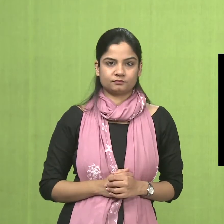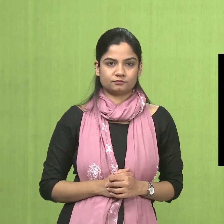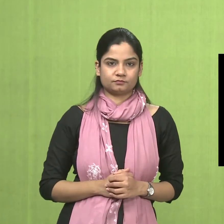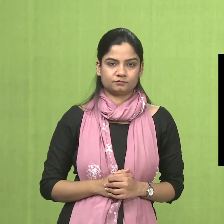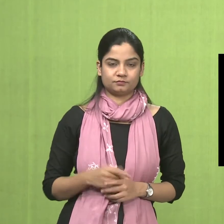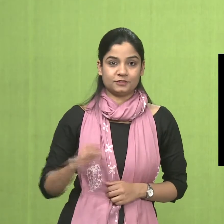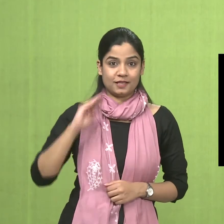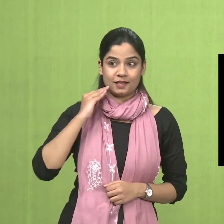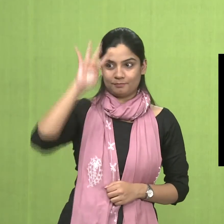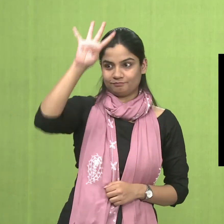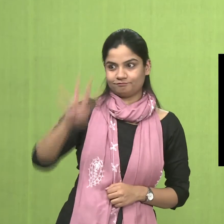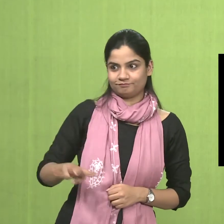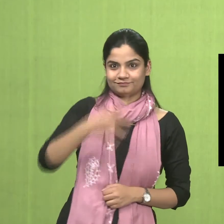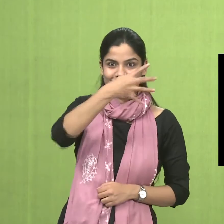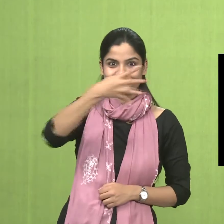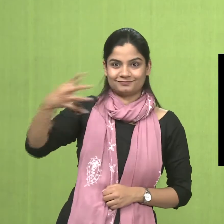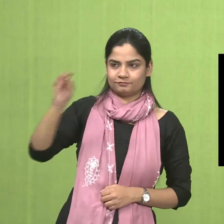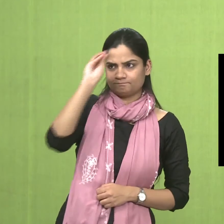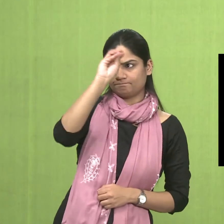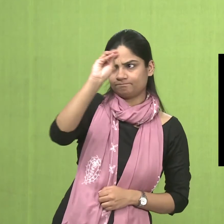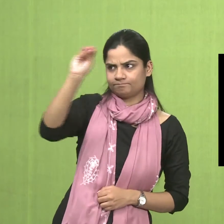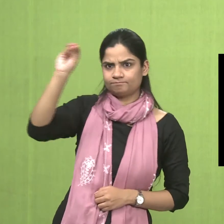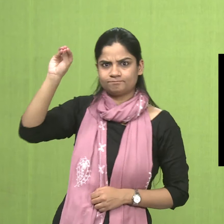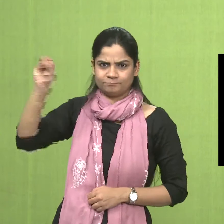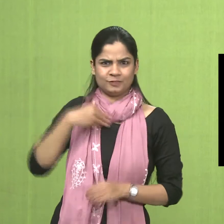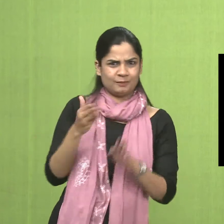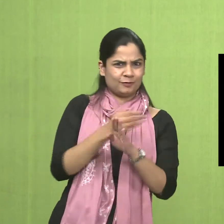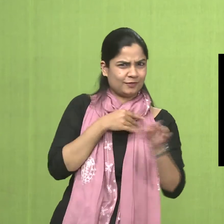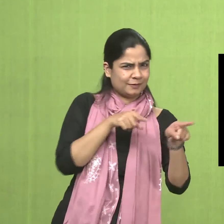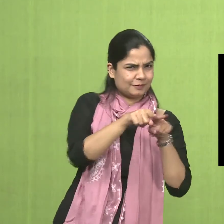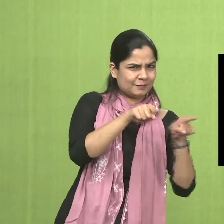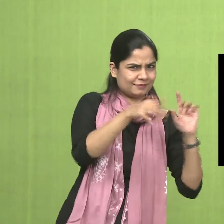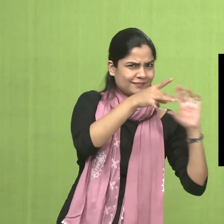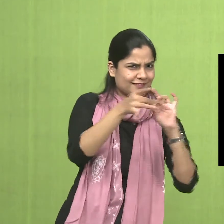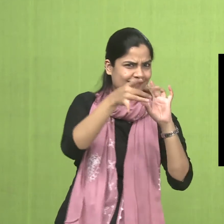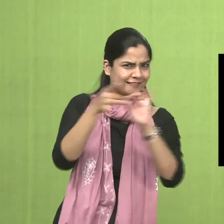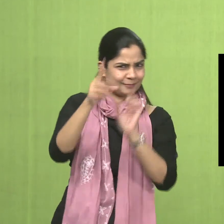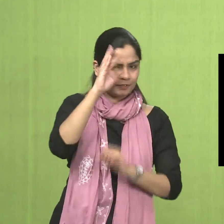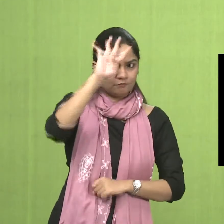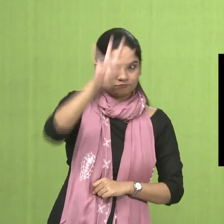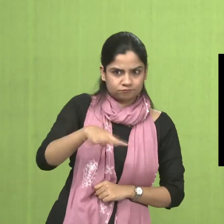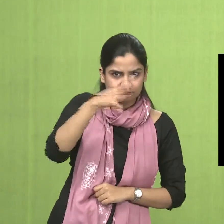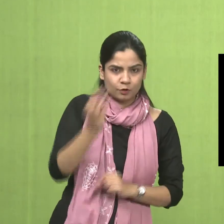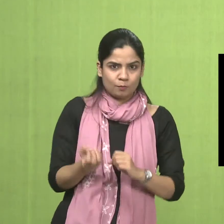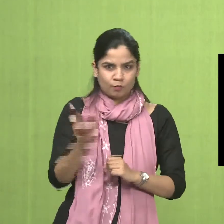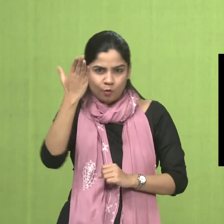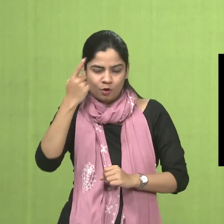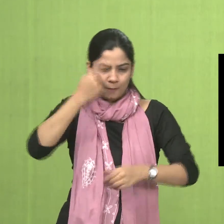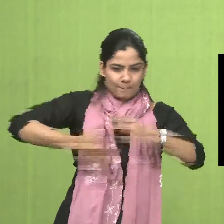Once you've followed these steps, write down the final plan. Hope you all remember the steps. So it's best if you can write down your